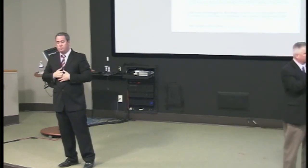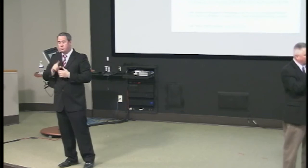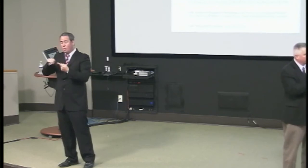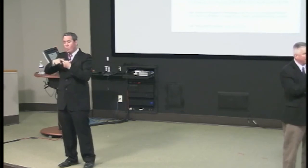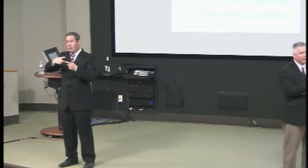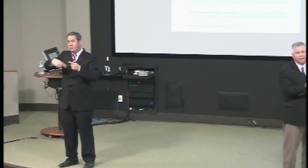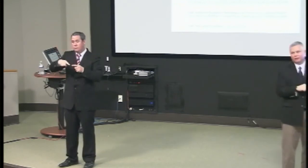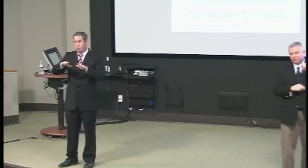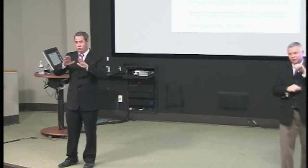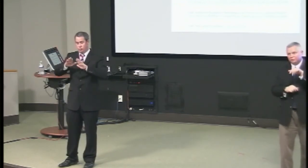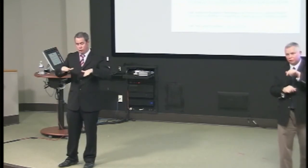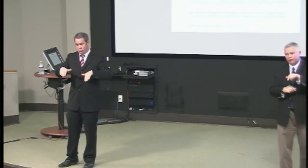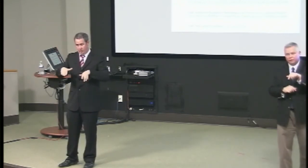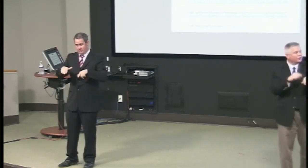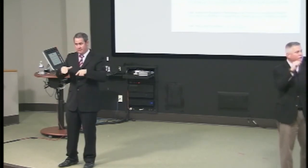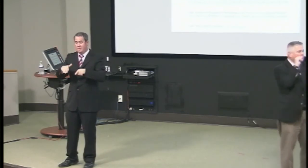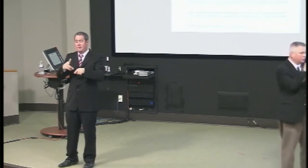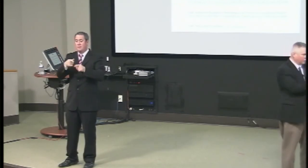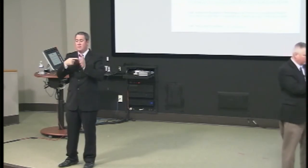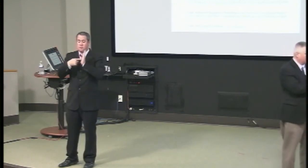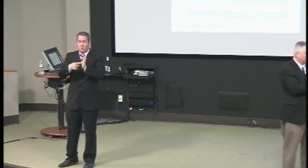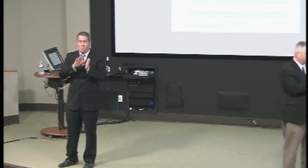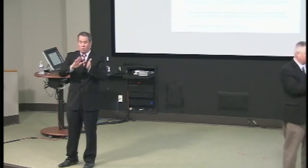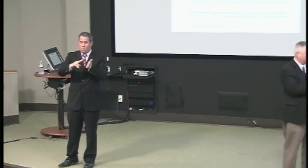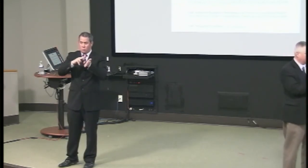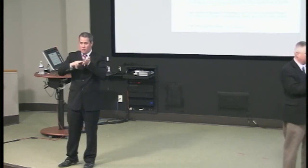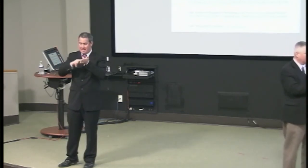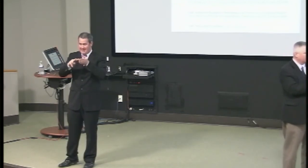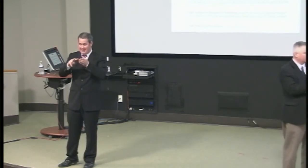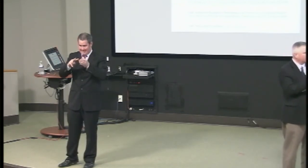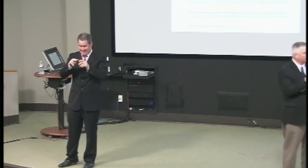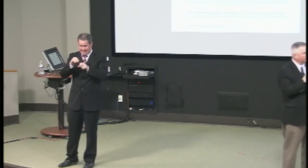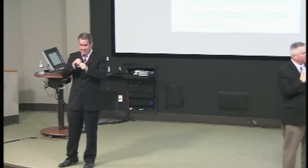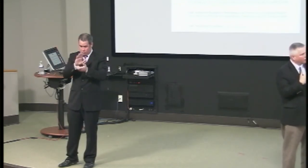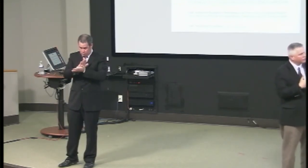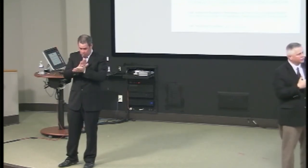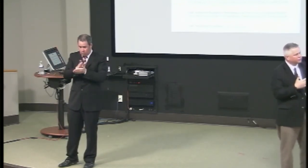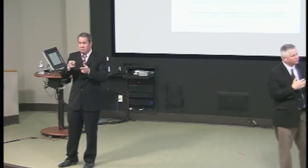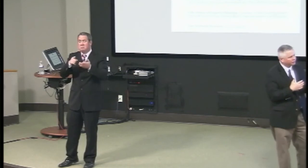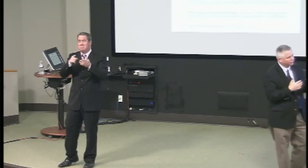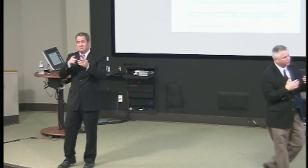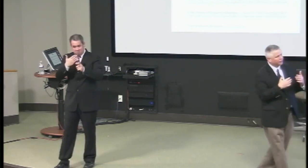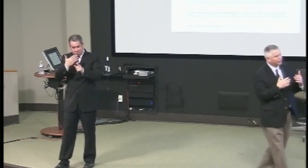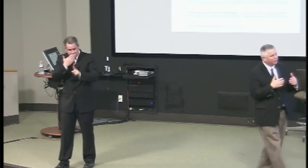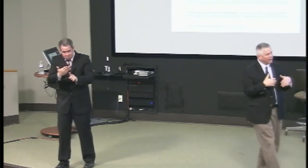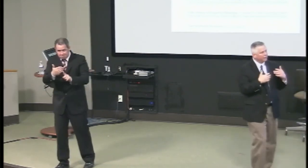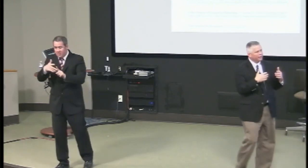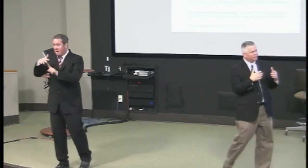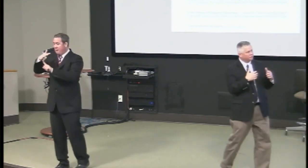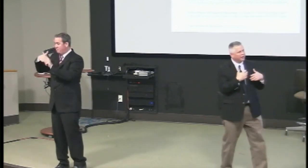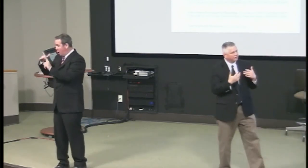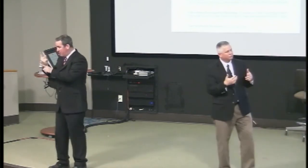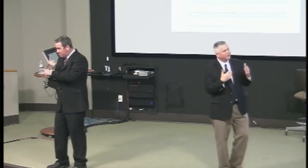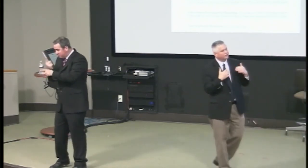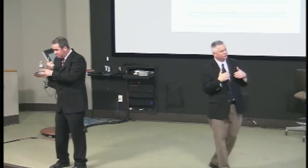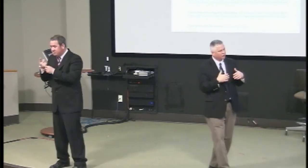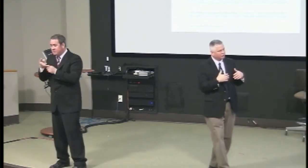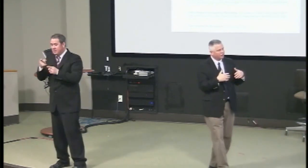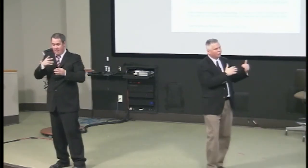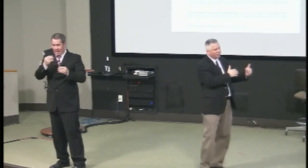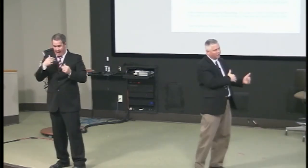rest of it. So unpacking them is going to be critical to go to earlier stages, to look at the origins of literacy rather than trying